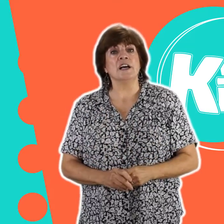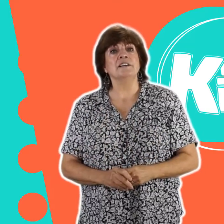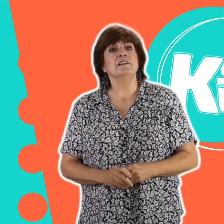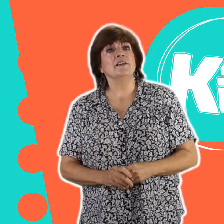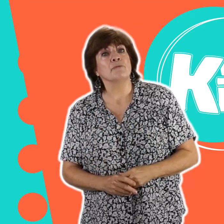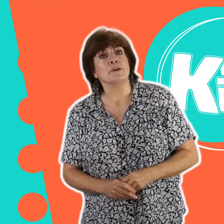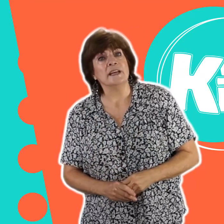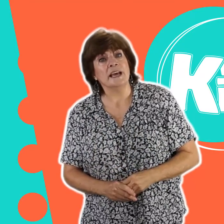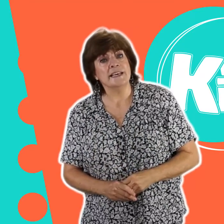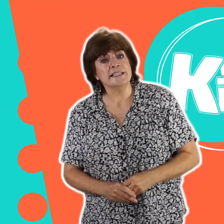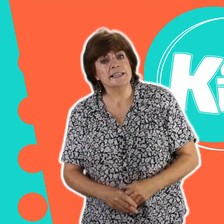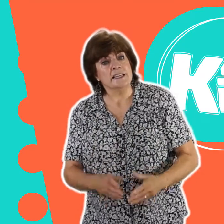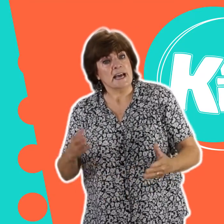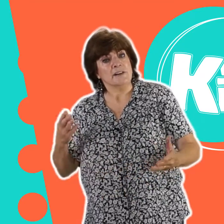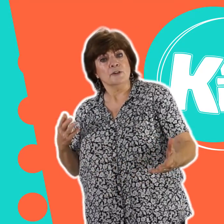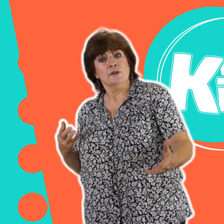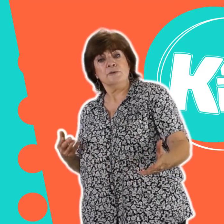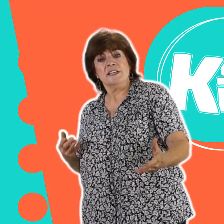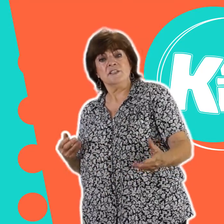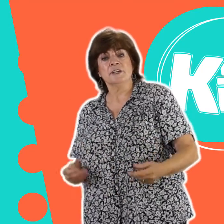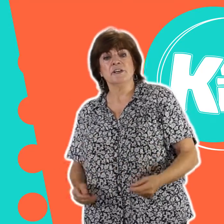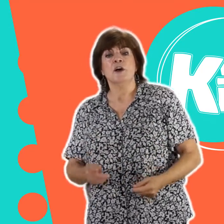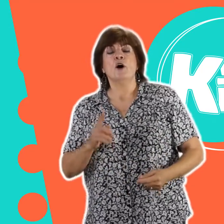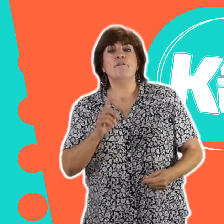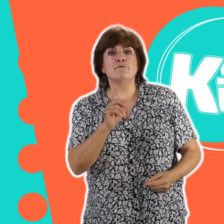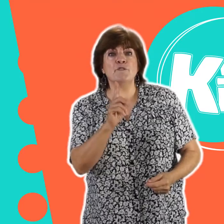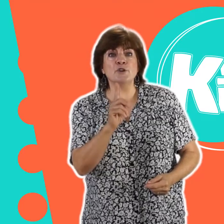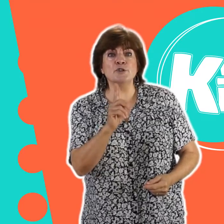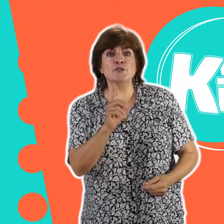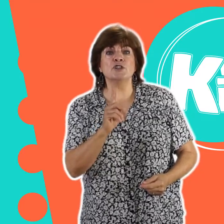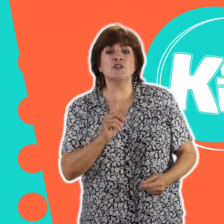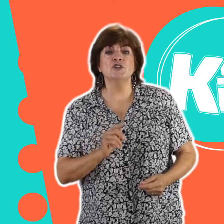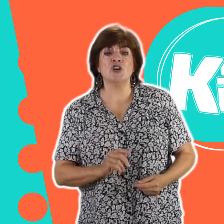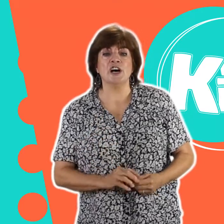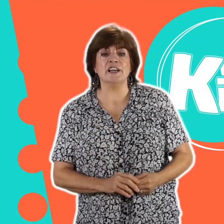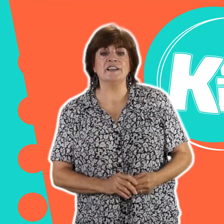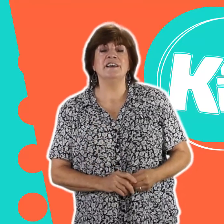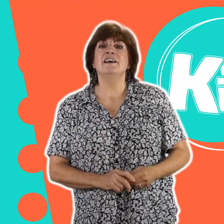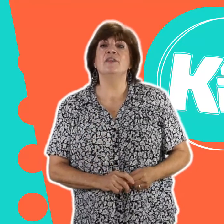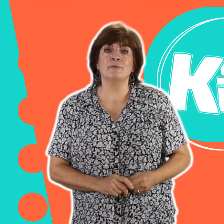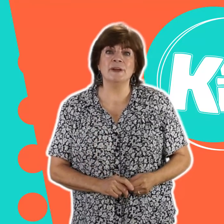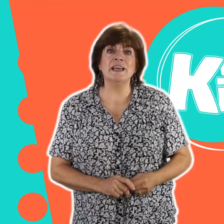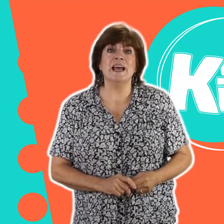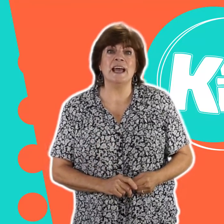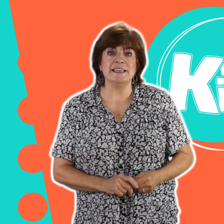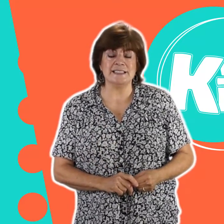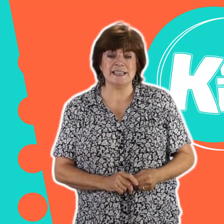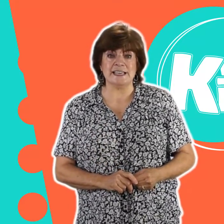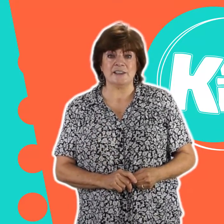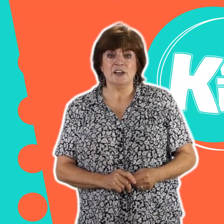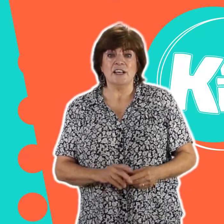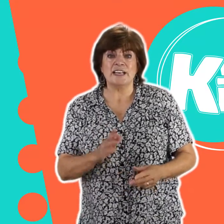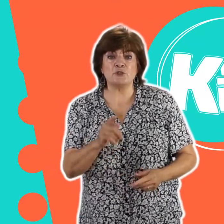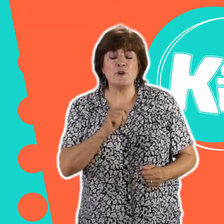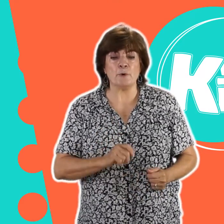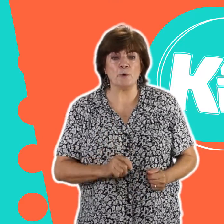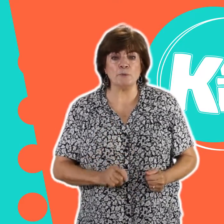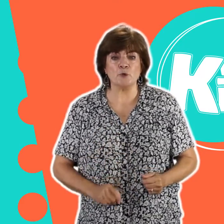John 3:18 out of the New Testament. 1 John 3:18. Let's try it one more